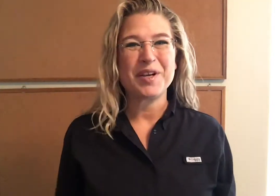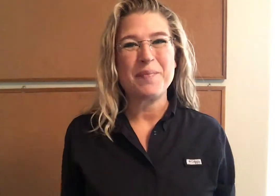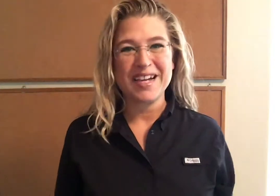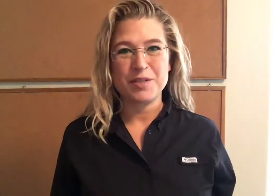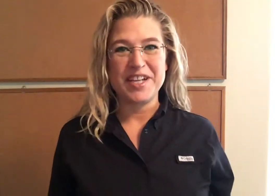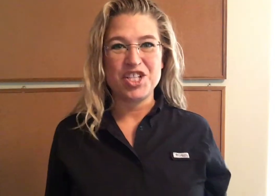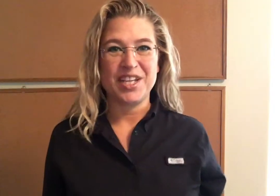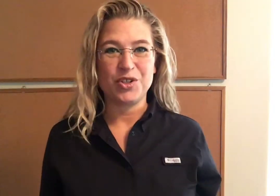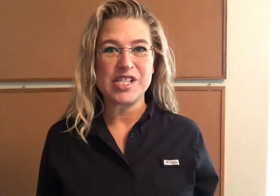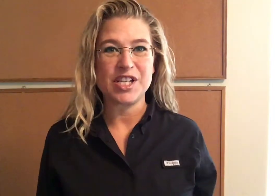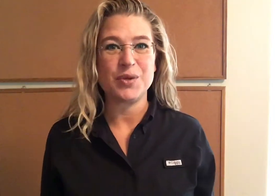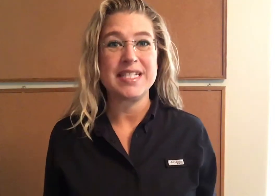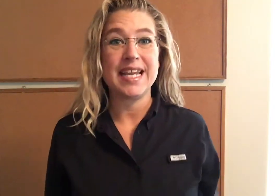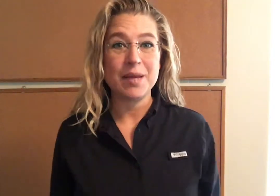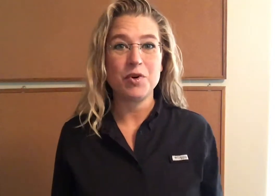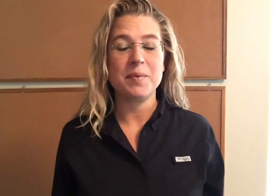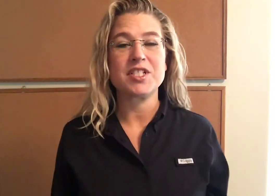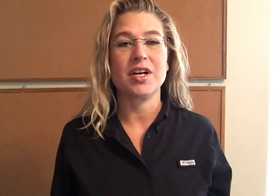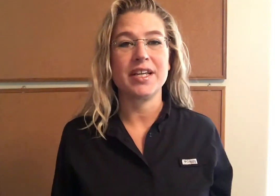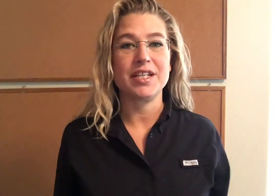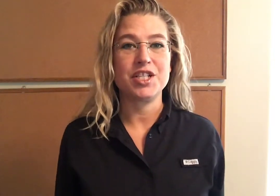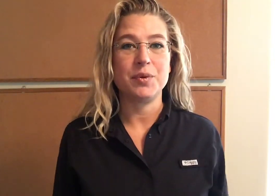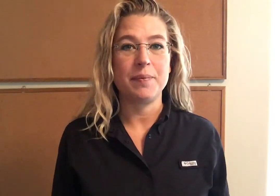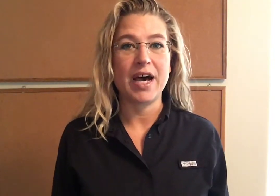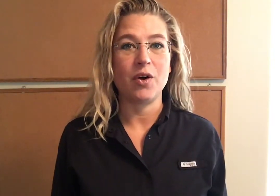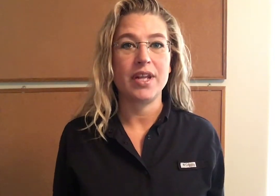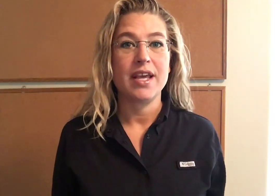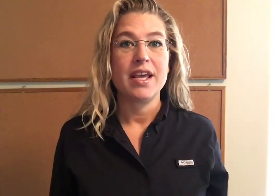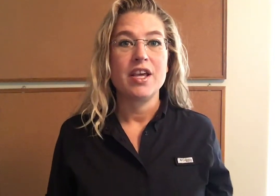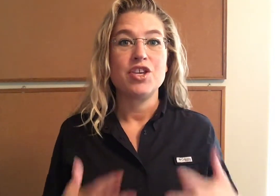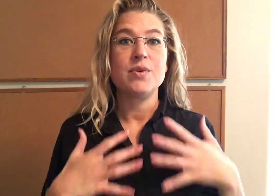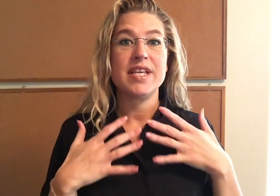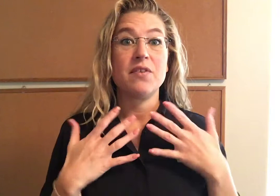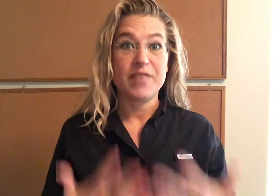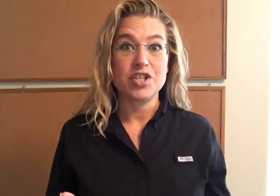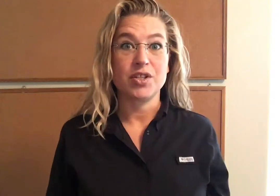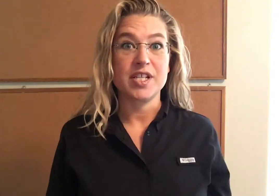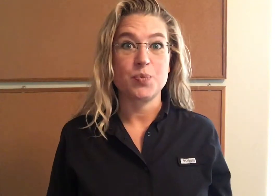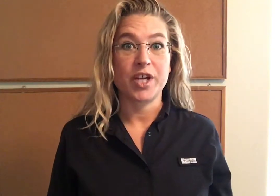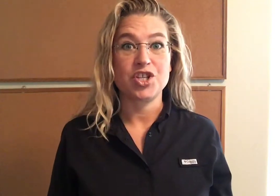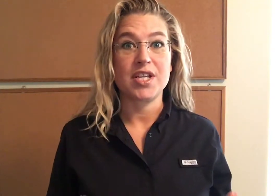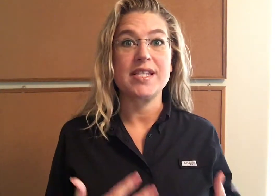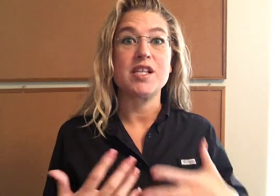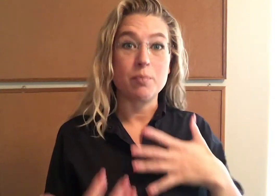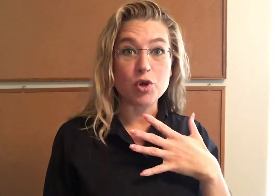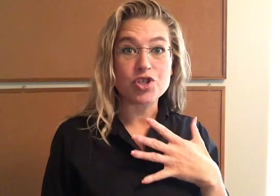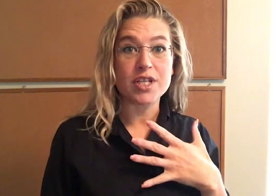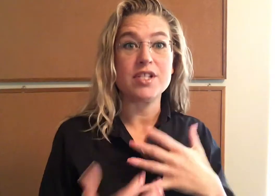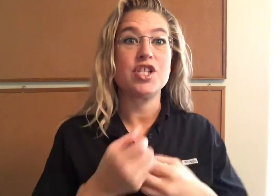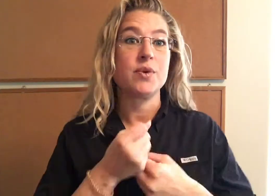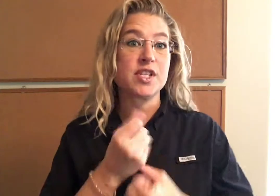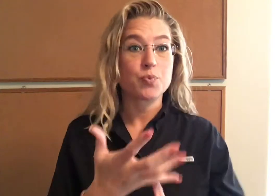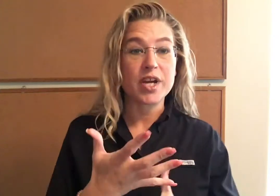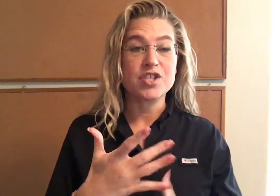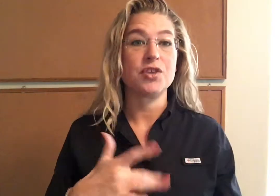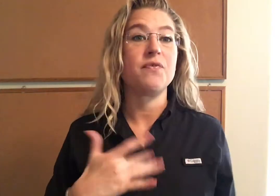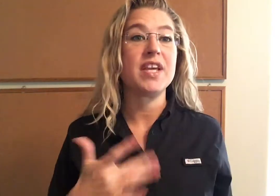welcome back to my channel. So today I'm going to be talking to you about using facial expressions and emotions to express your